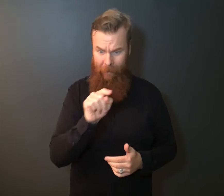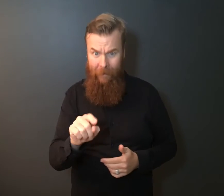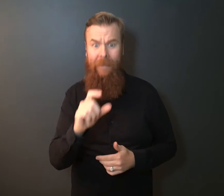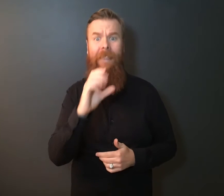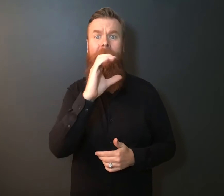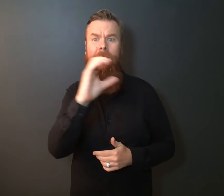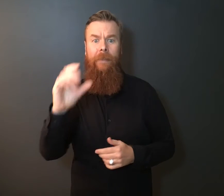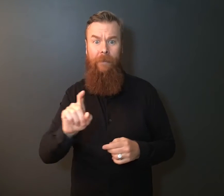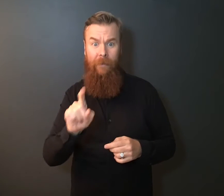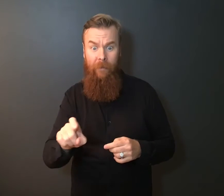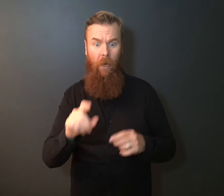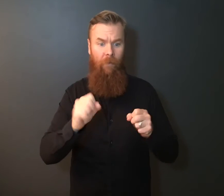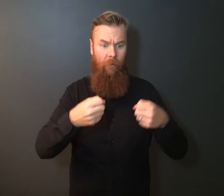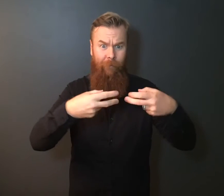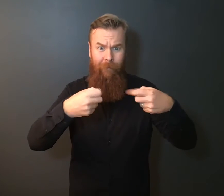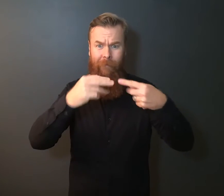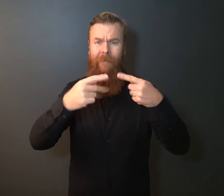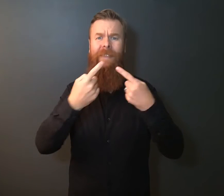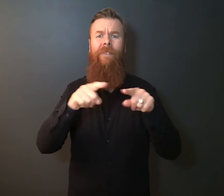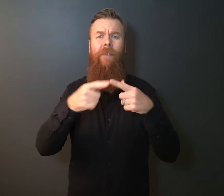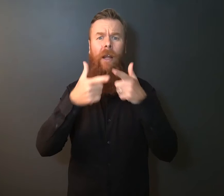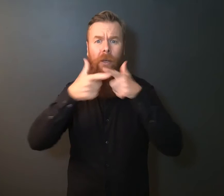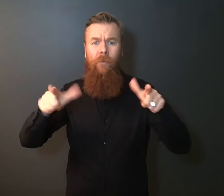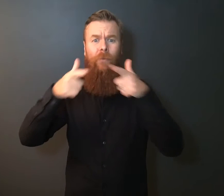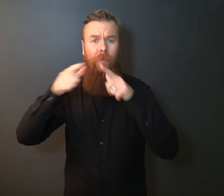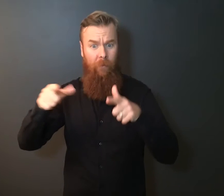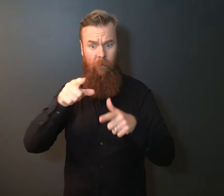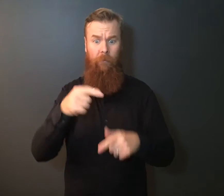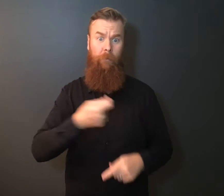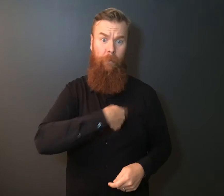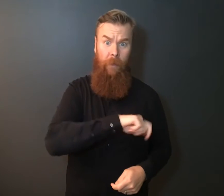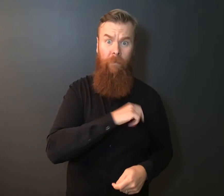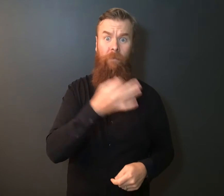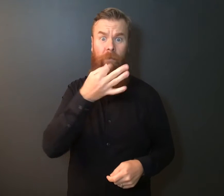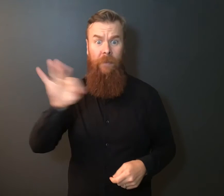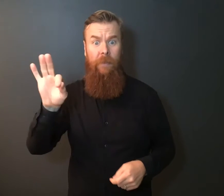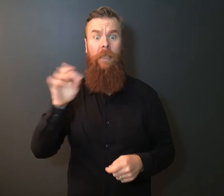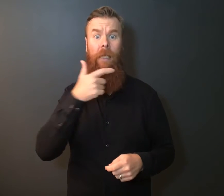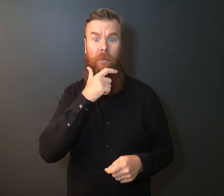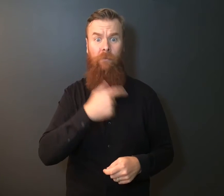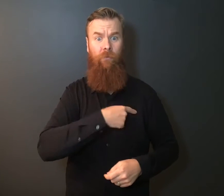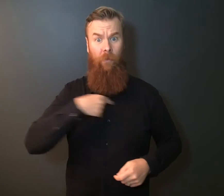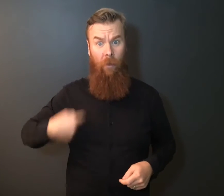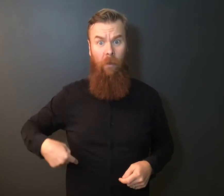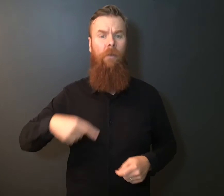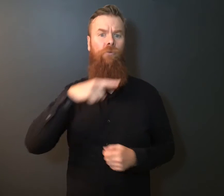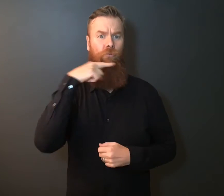and languages, French, Spanish, Arabic, Russian, Chinese, please see the link in the